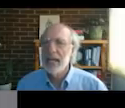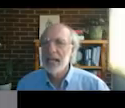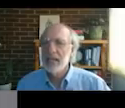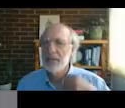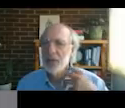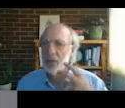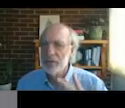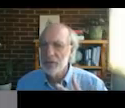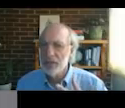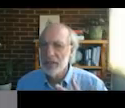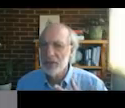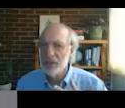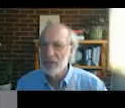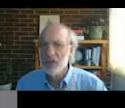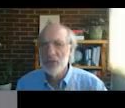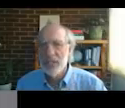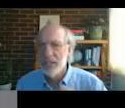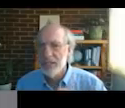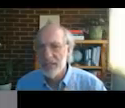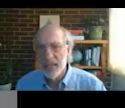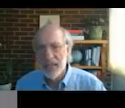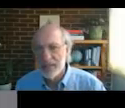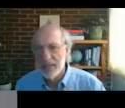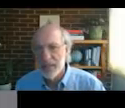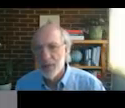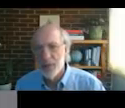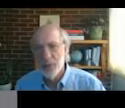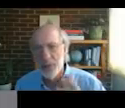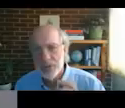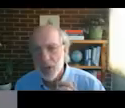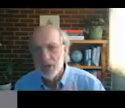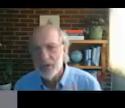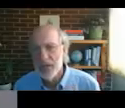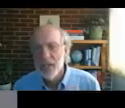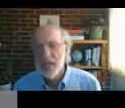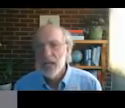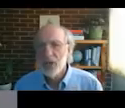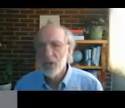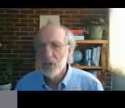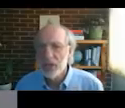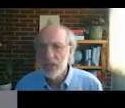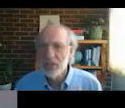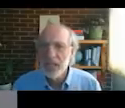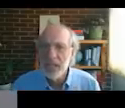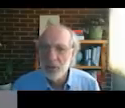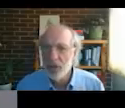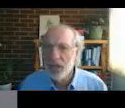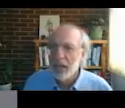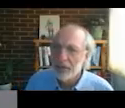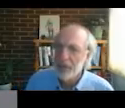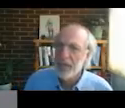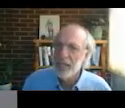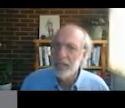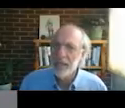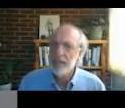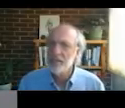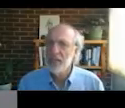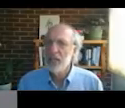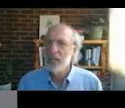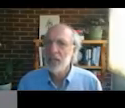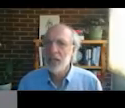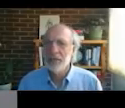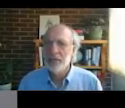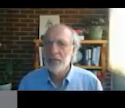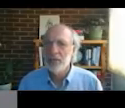you have all of those letters down. So many of the signs that come up will involve using the manual alphabet, and it's